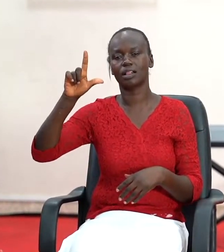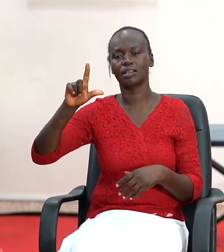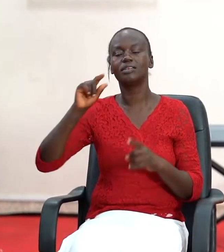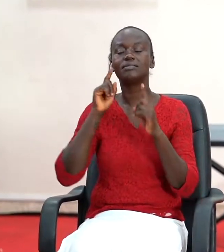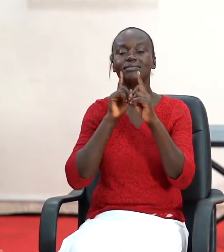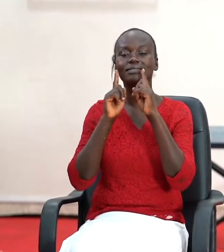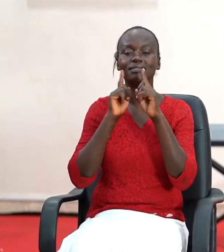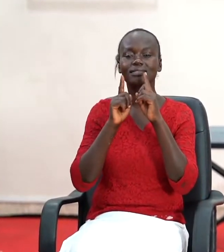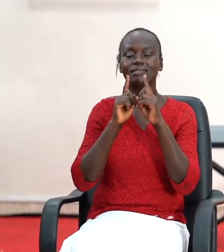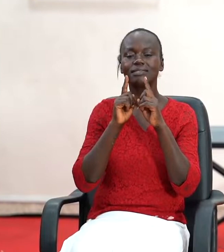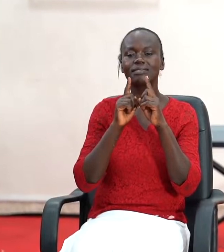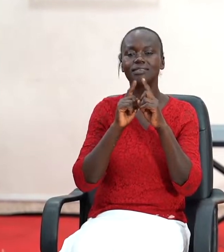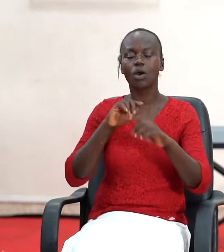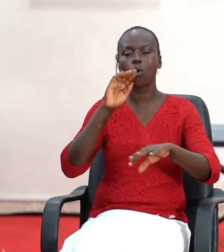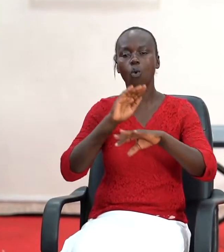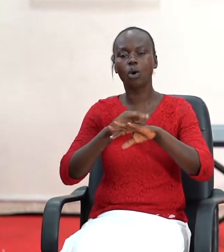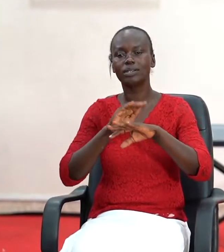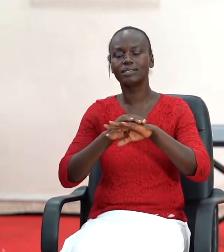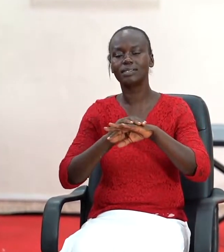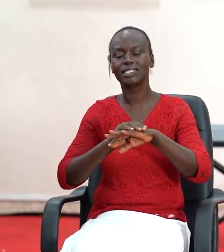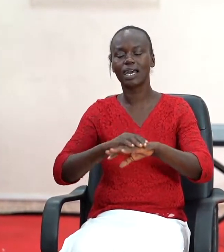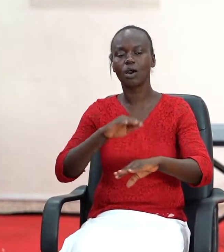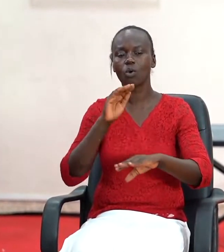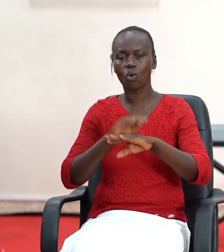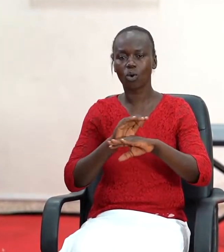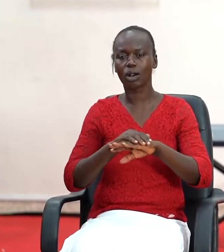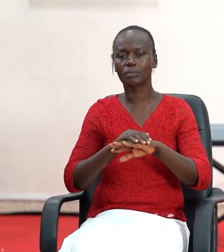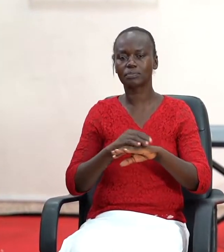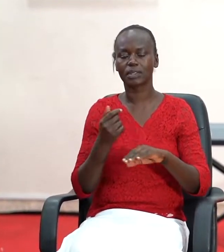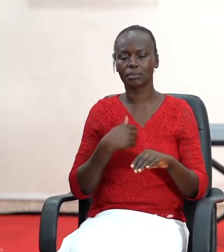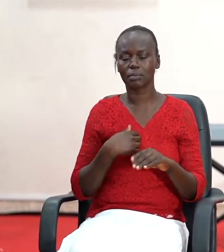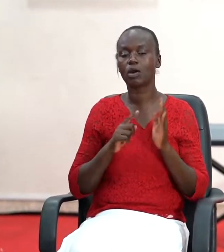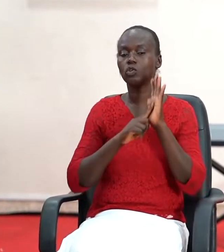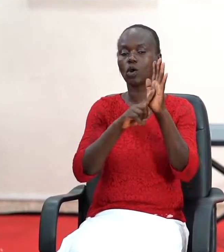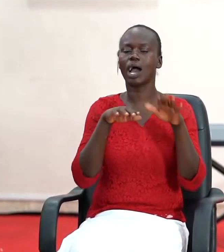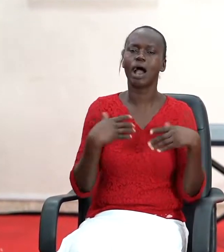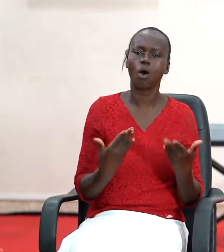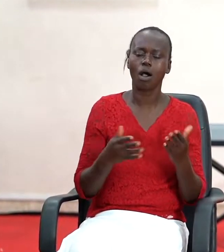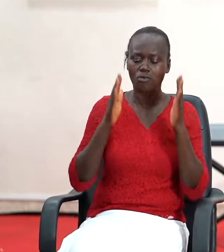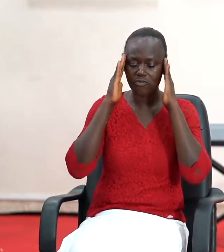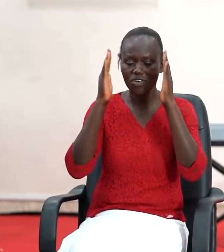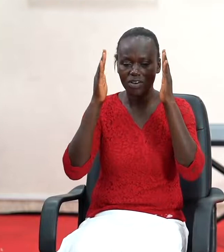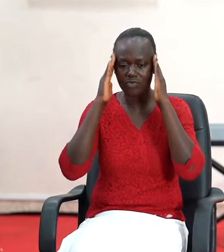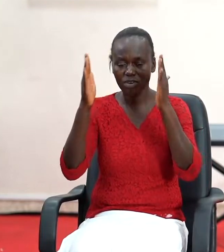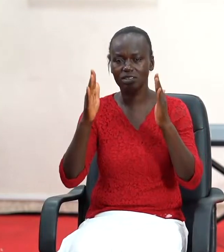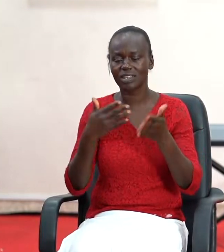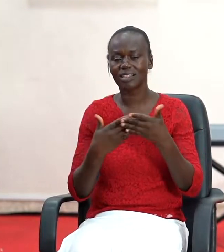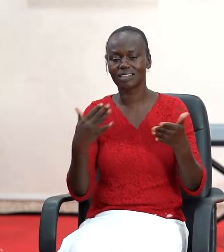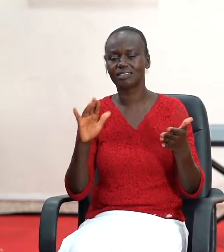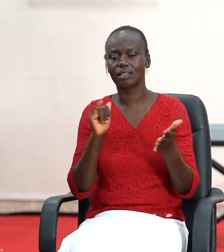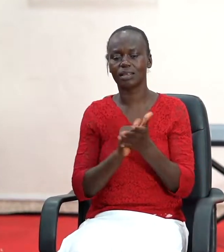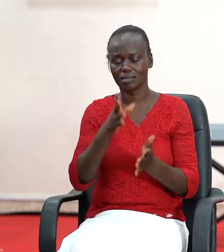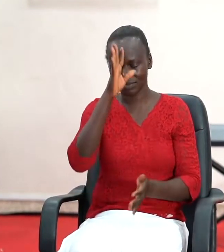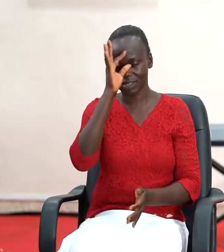inasema noble. Noble. Na nataka kuwashowaje, focus on thoughts that are serious